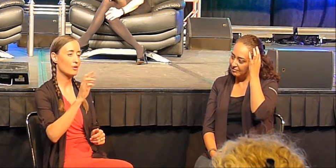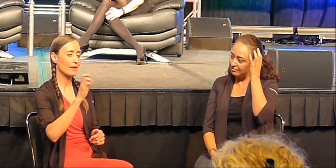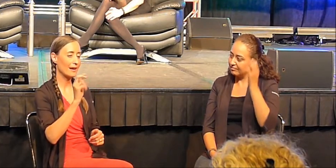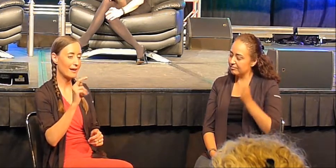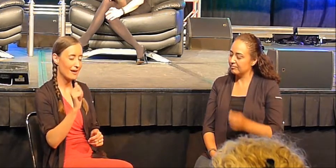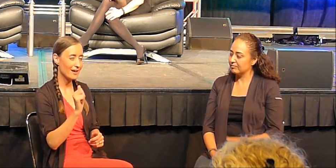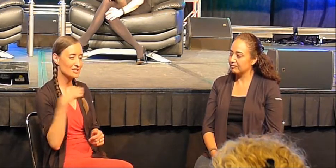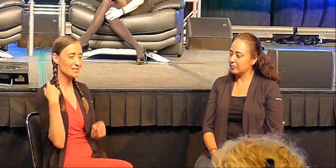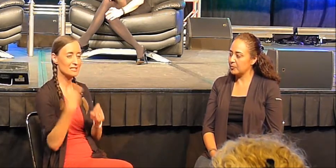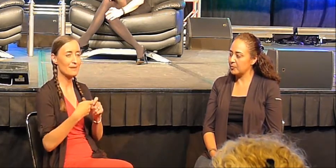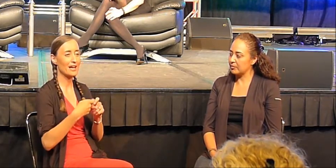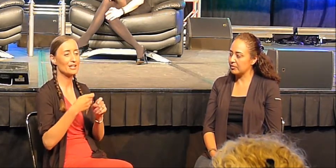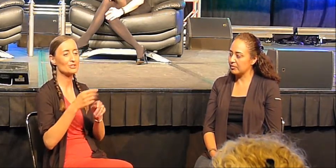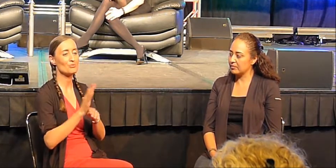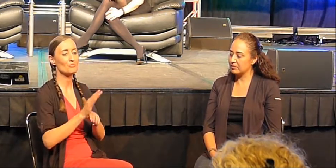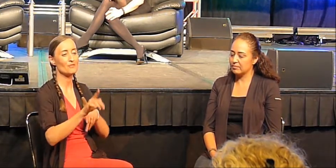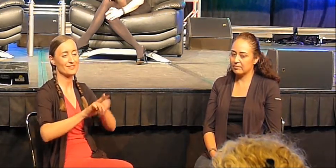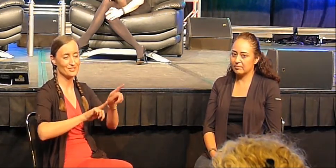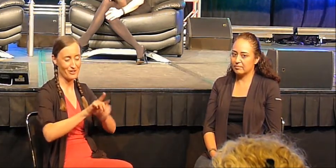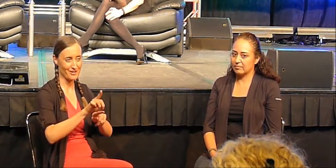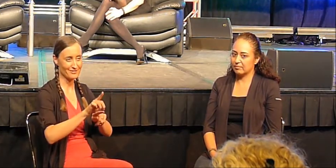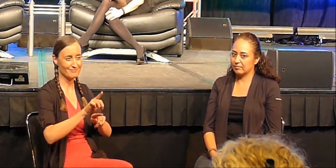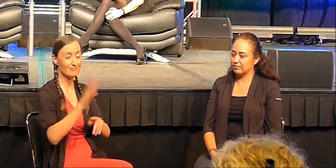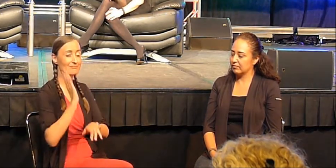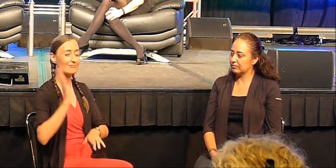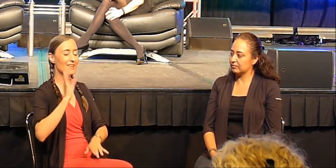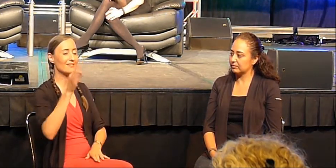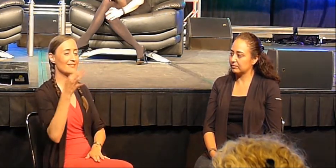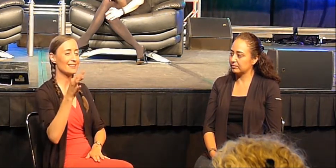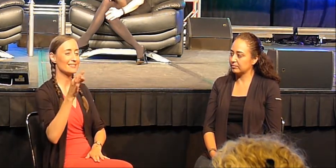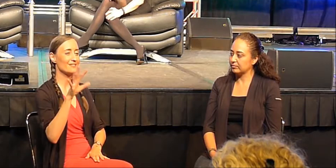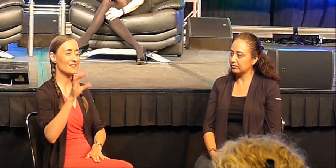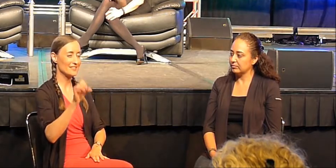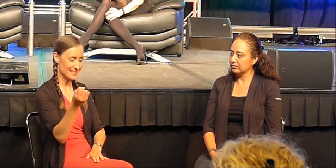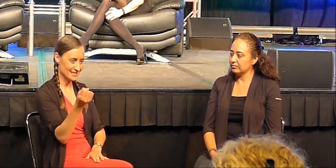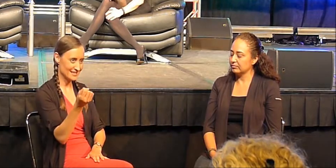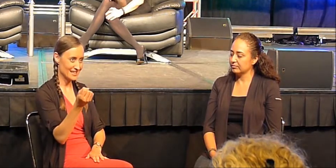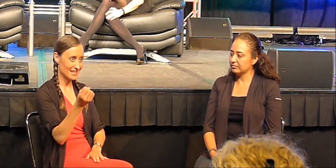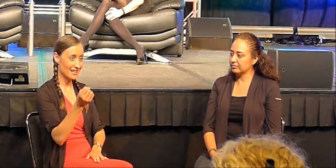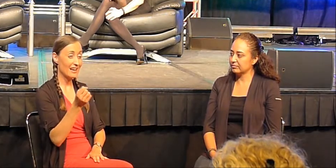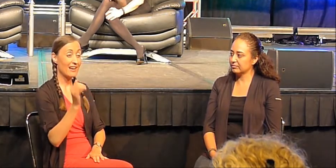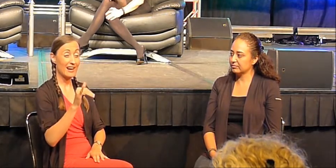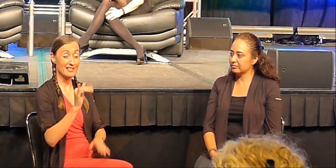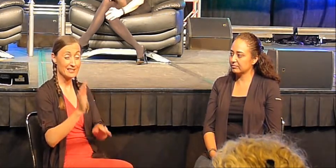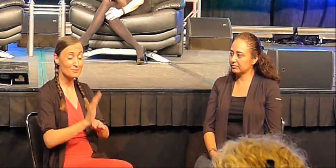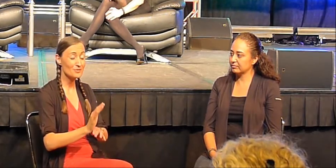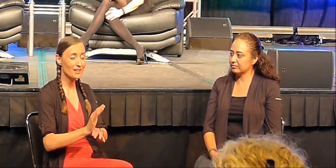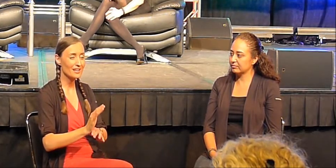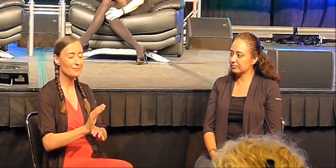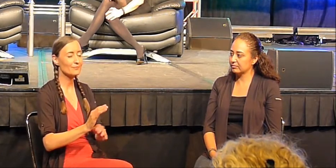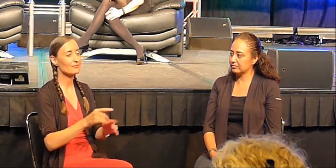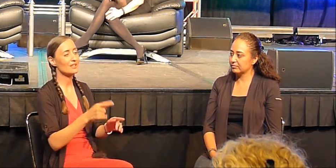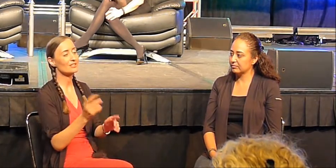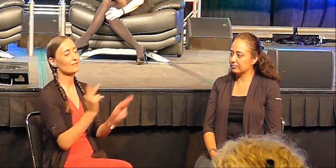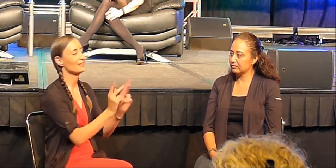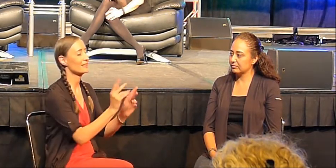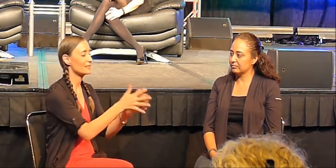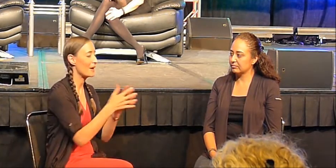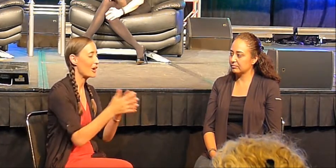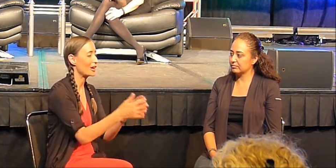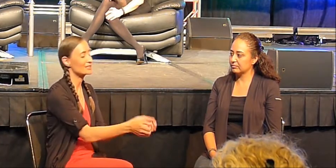star in the 750s. And in this sequel, she comes back from America with an American cast,